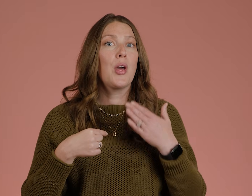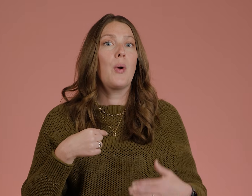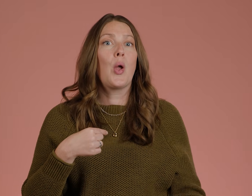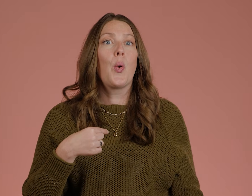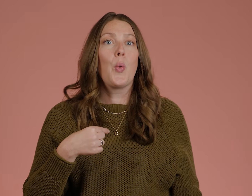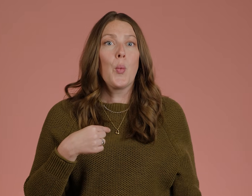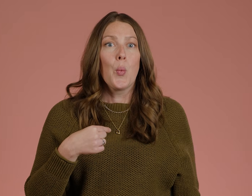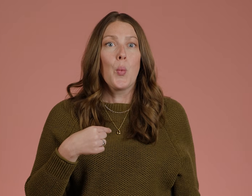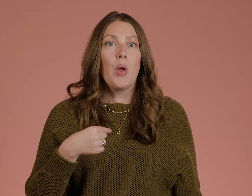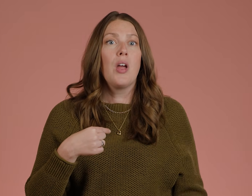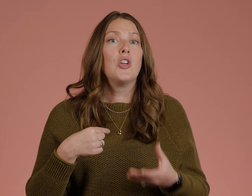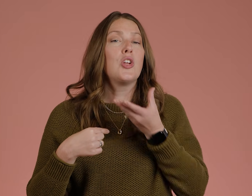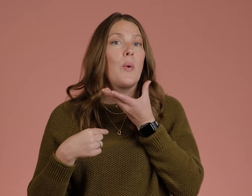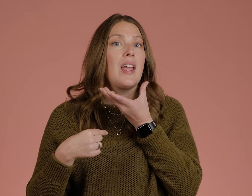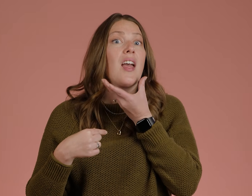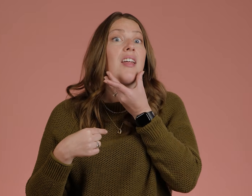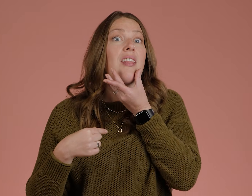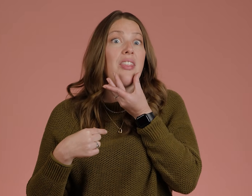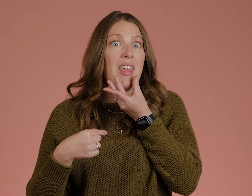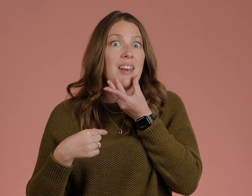going, showing thin.